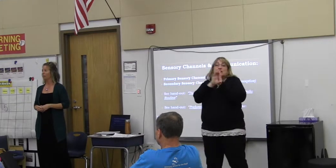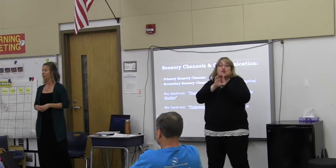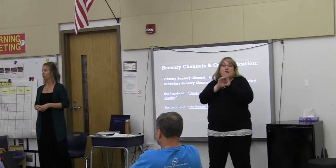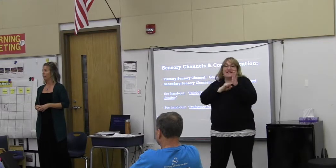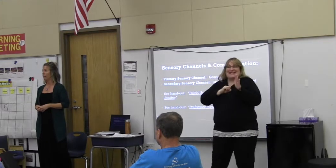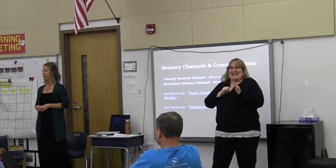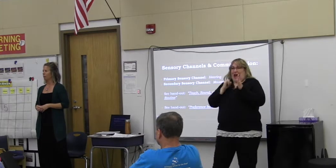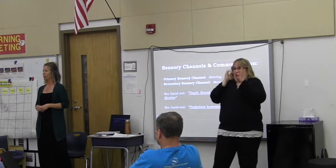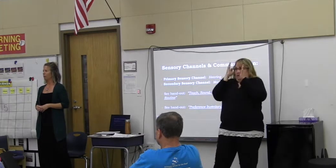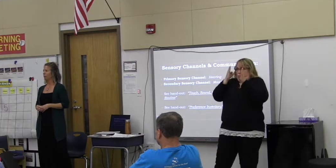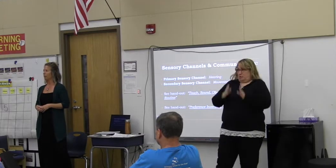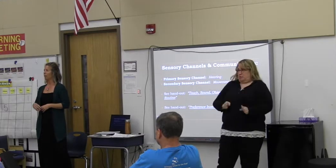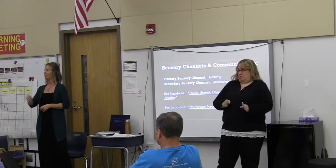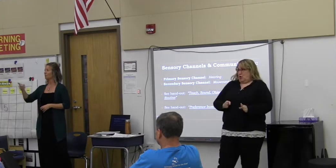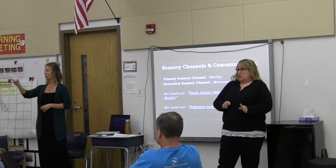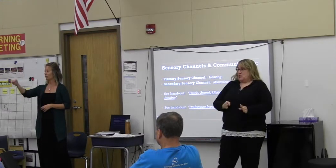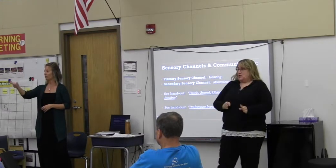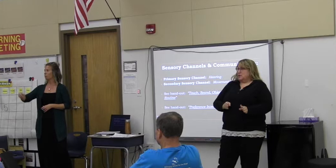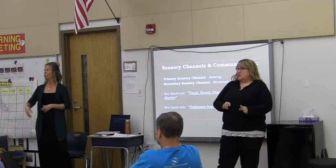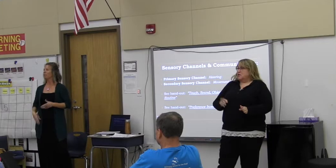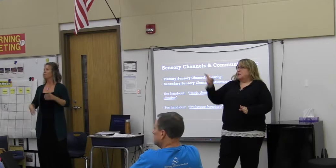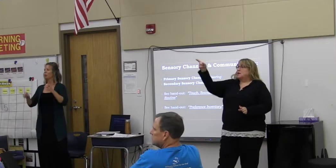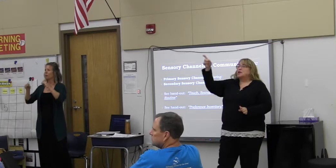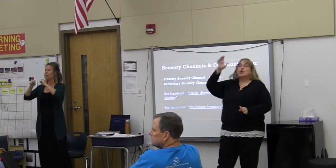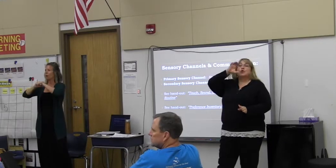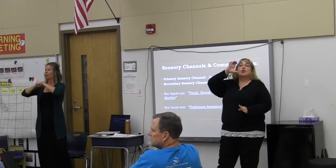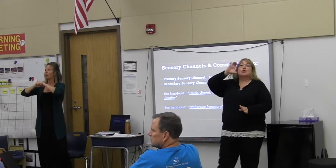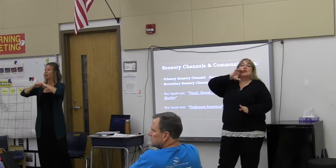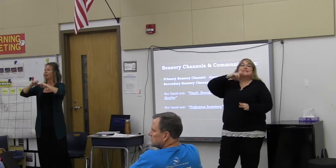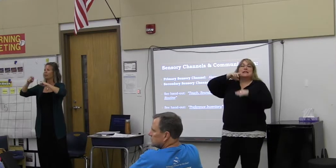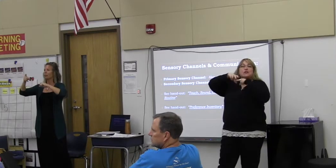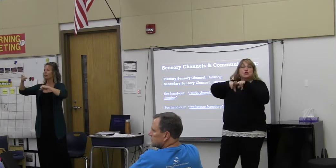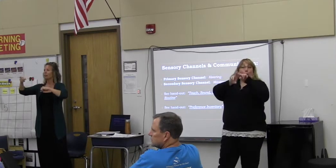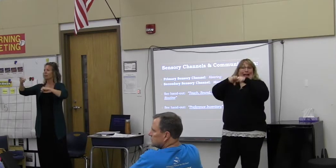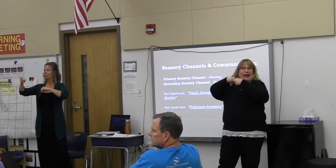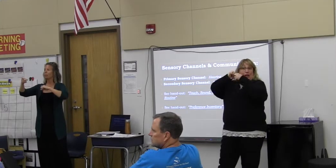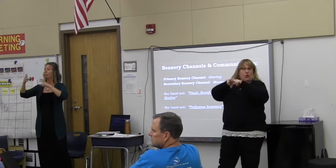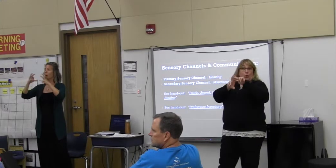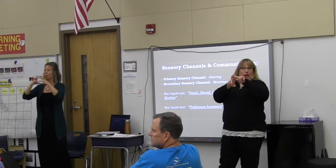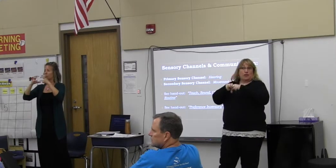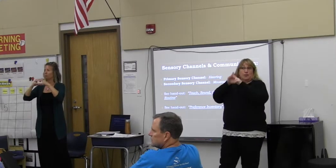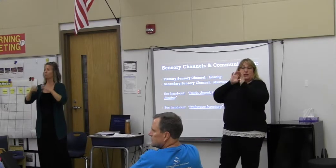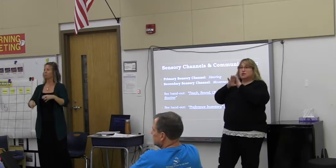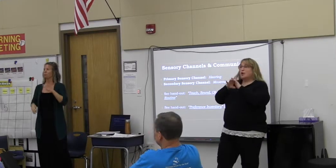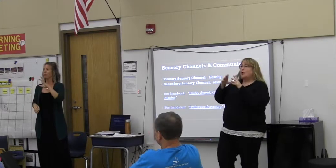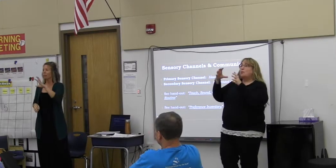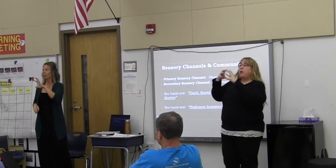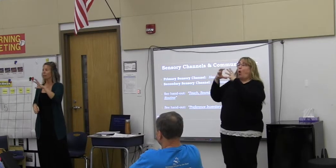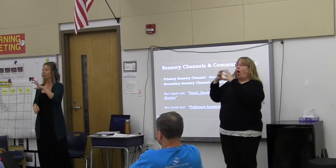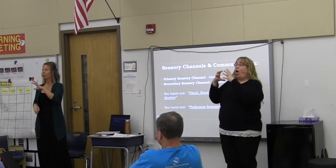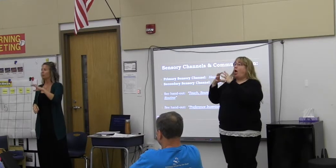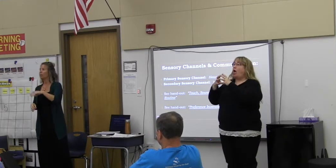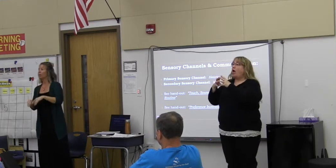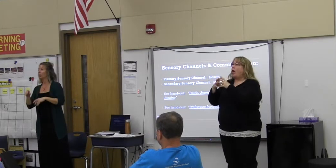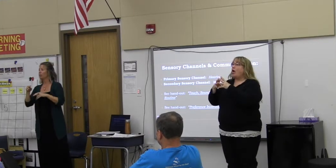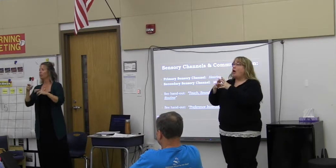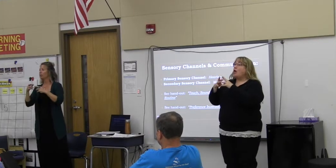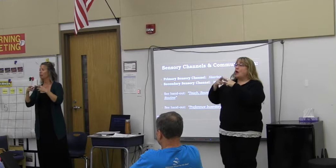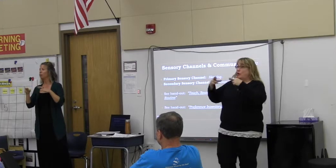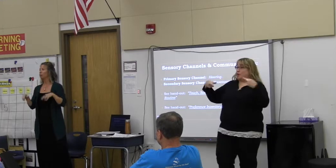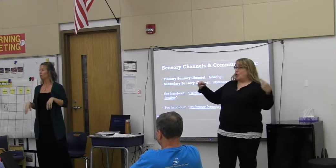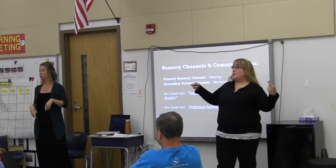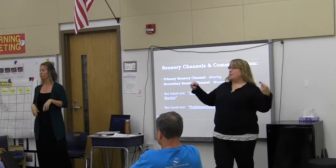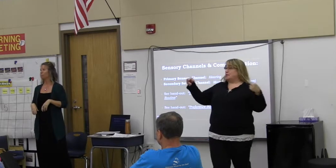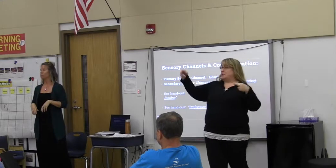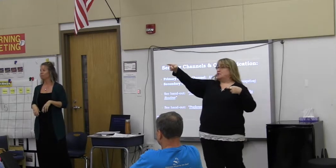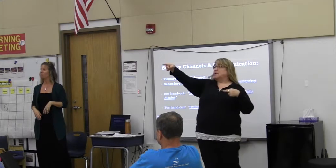Okay. Anybody? A swing. So in a ball. Okay.